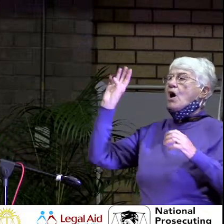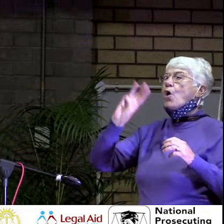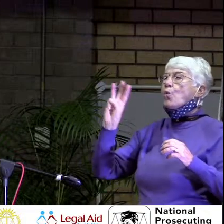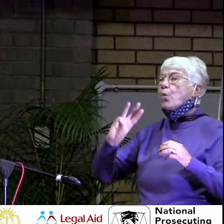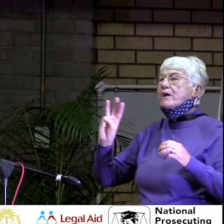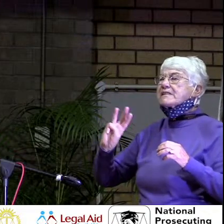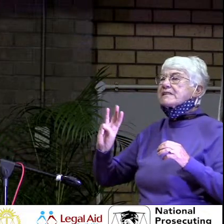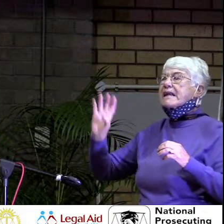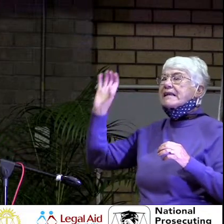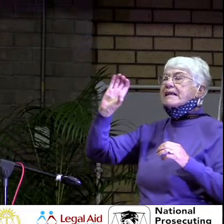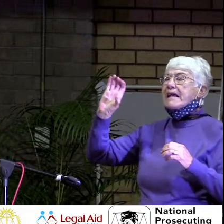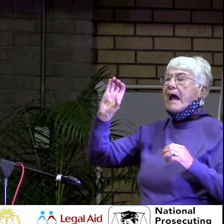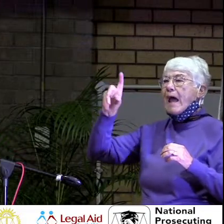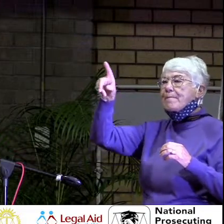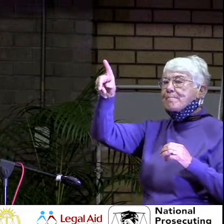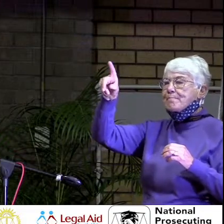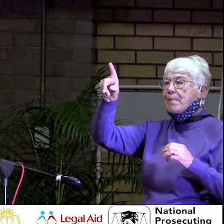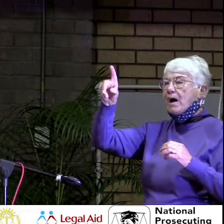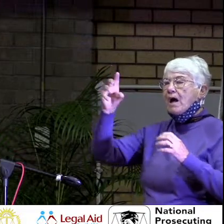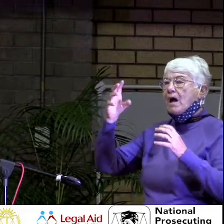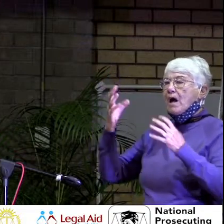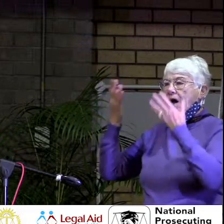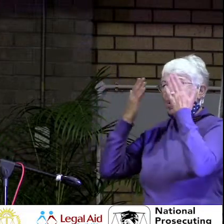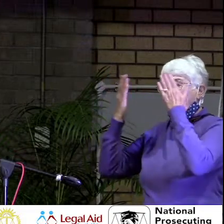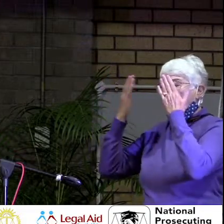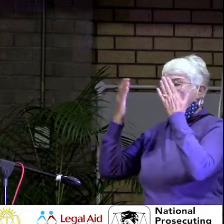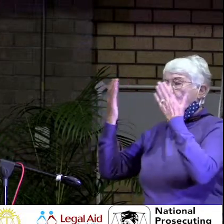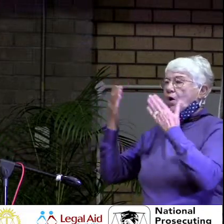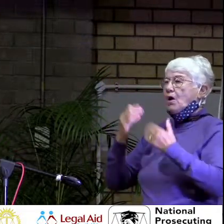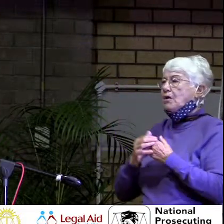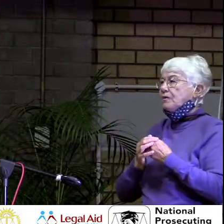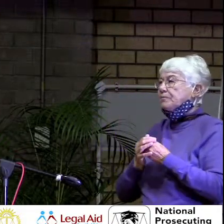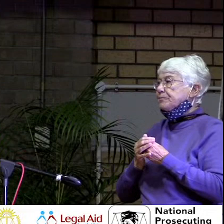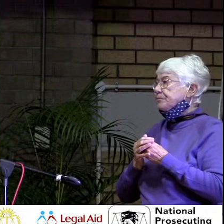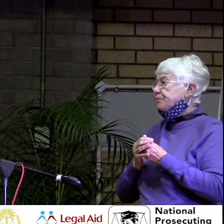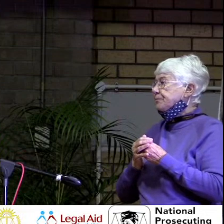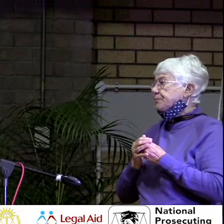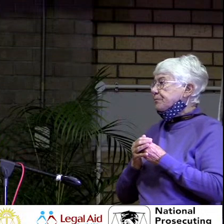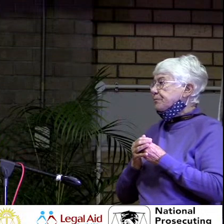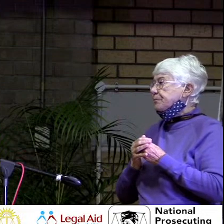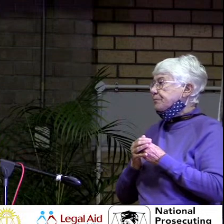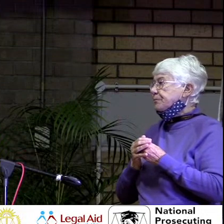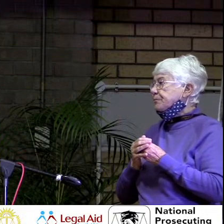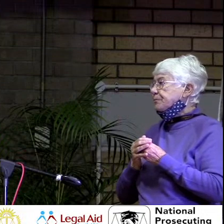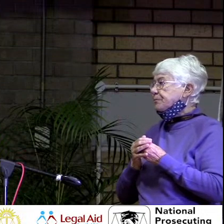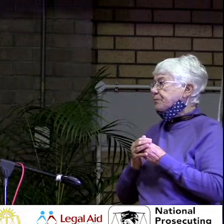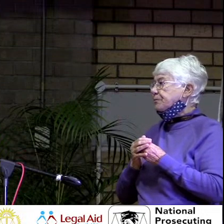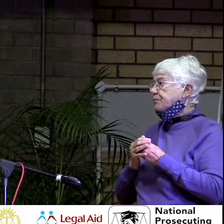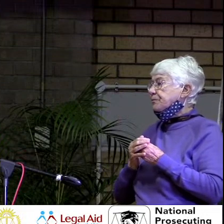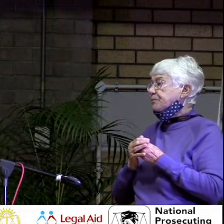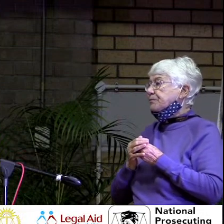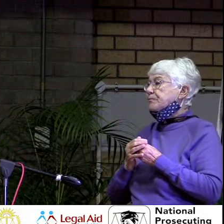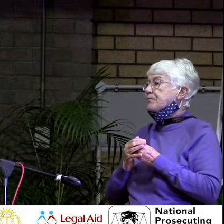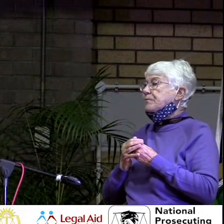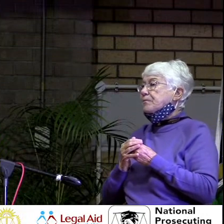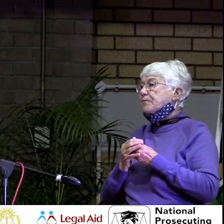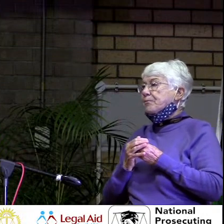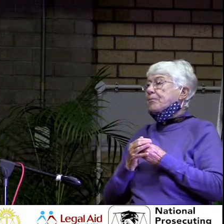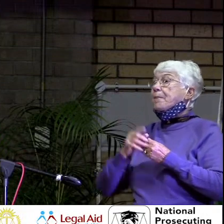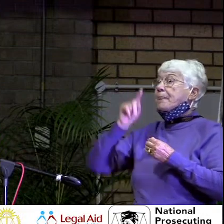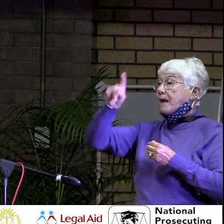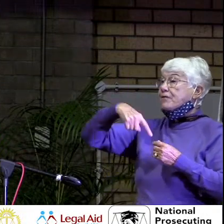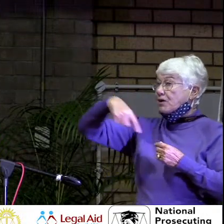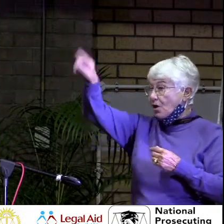UWC, wrong province, UWC, you'd have to have your name checked on that register that you're not